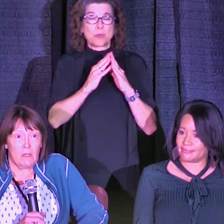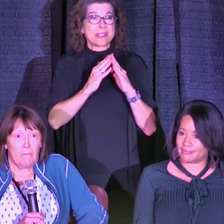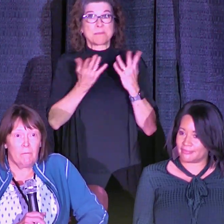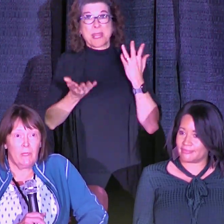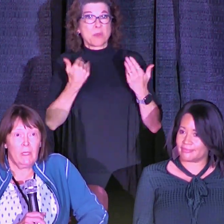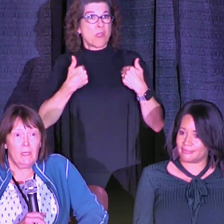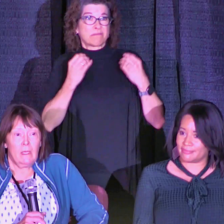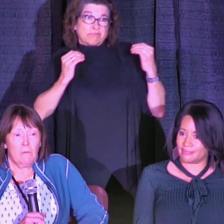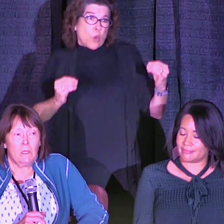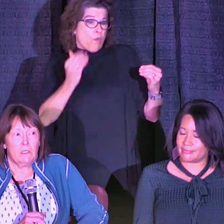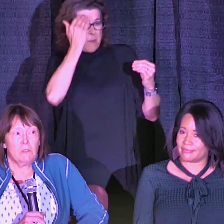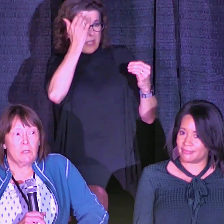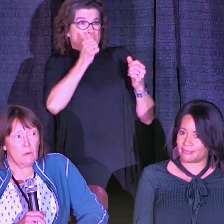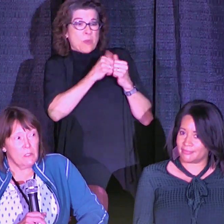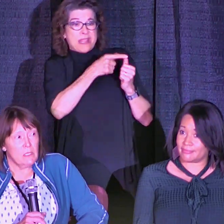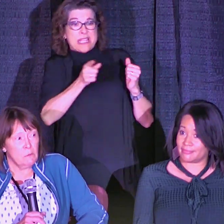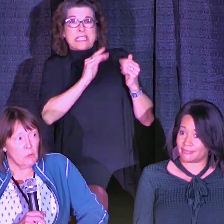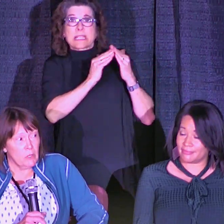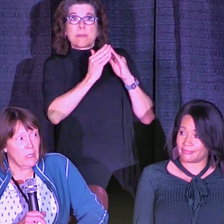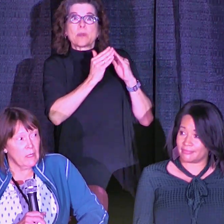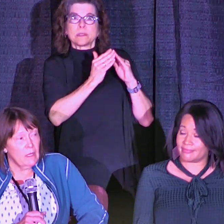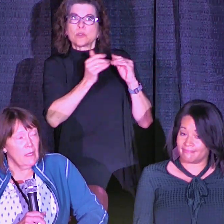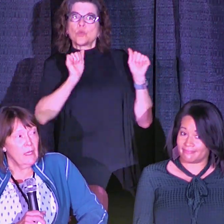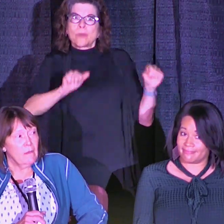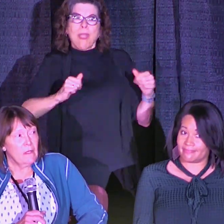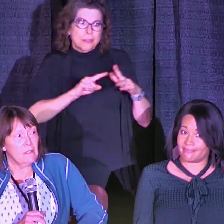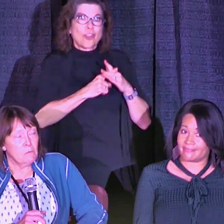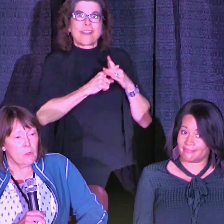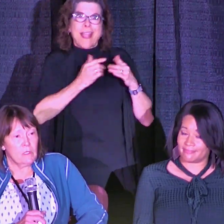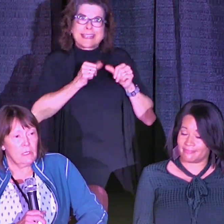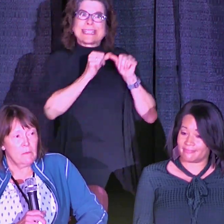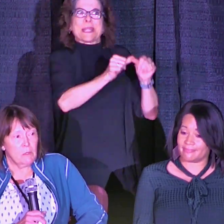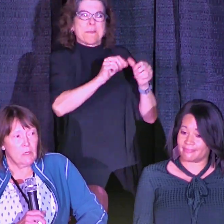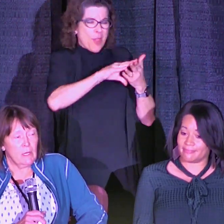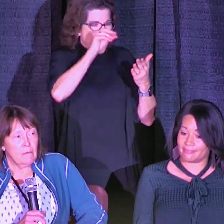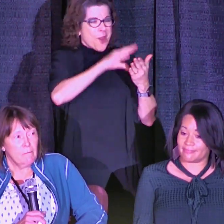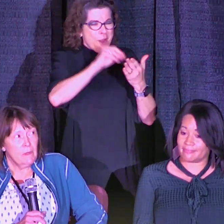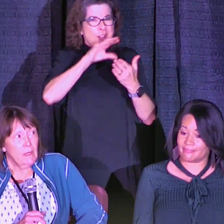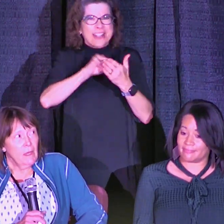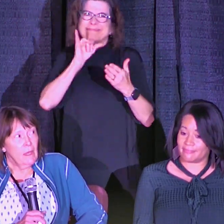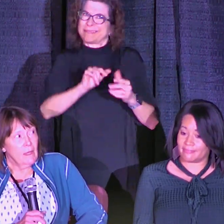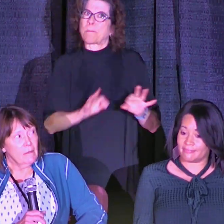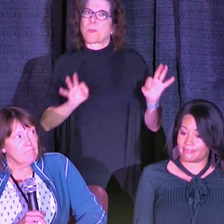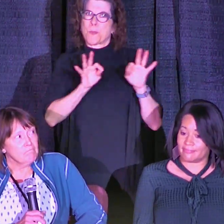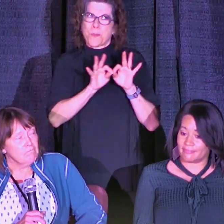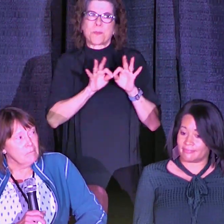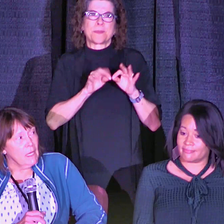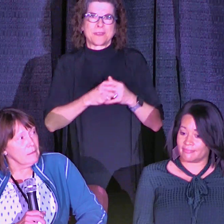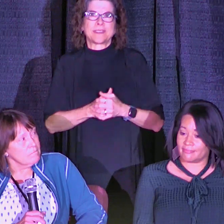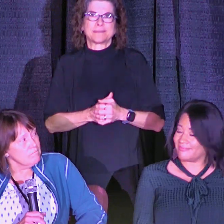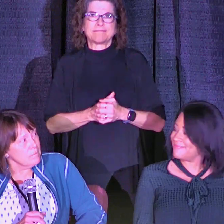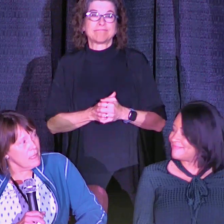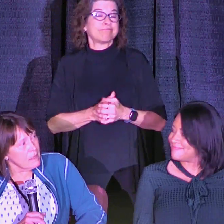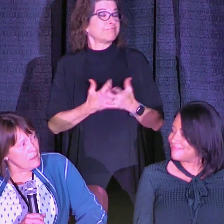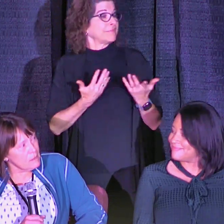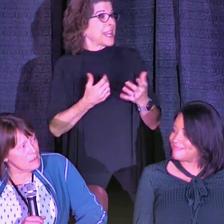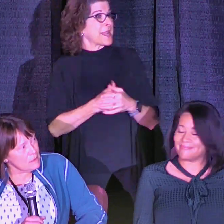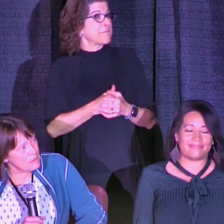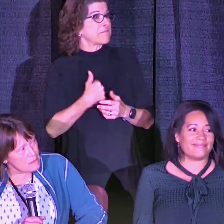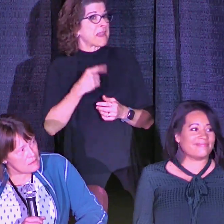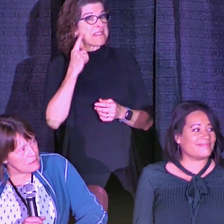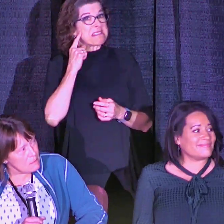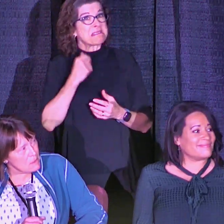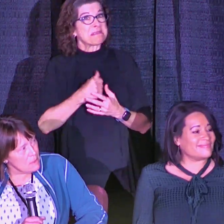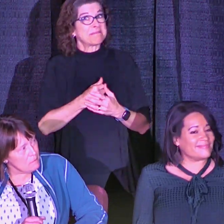with, and realize you can always keep learning and that it's important to keep learning. Yeah, I think